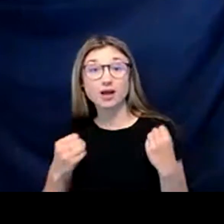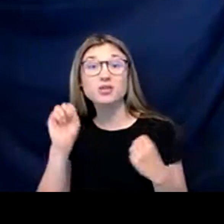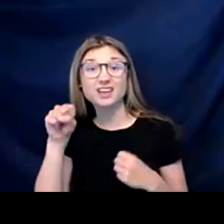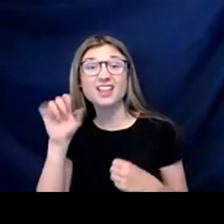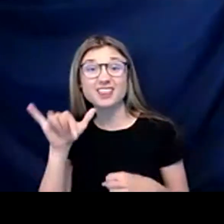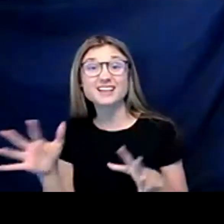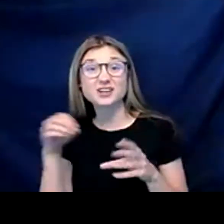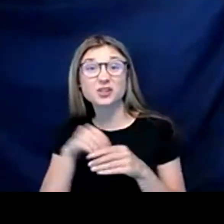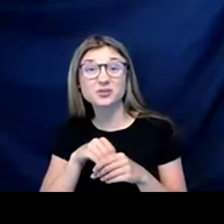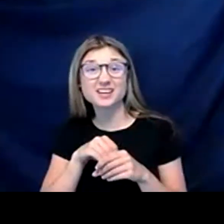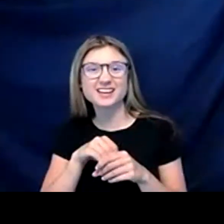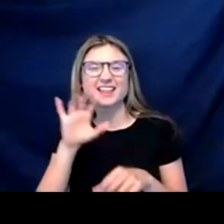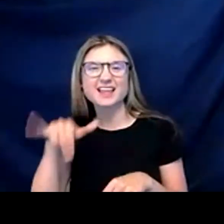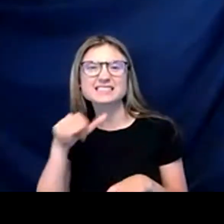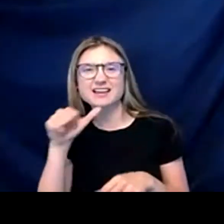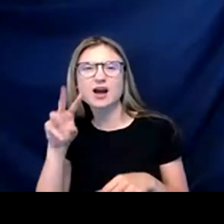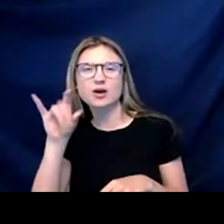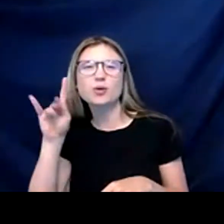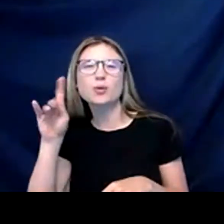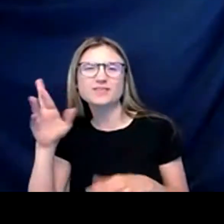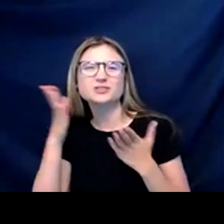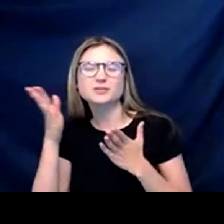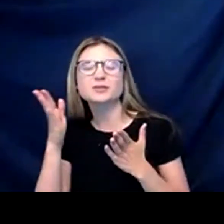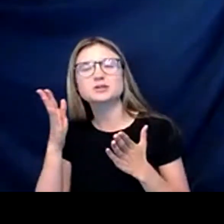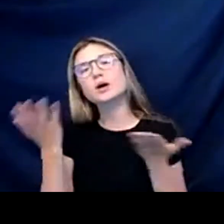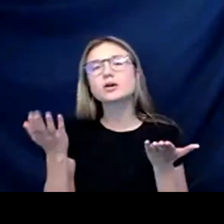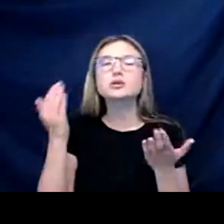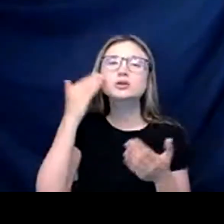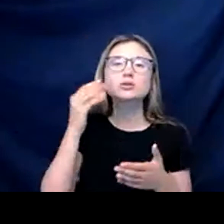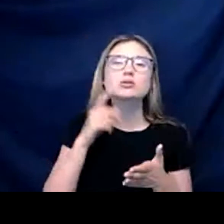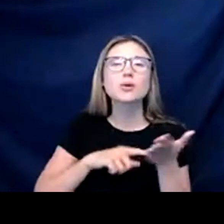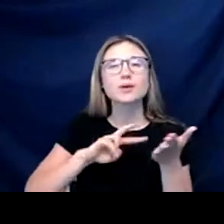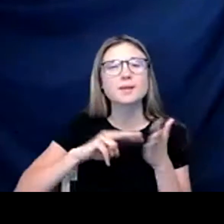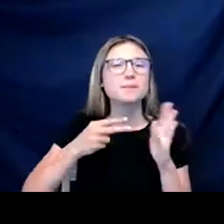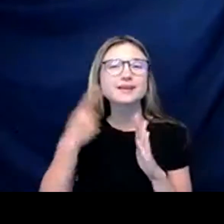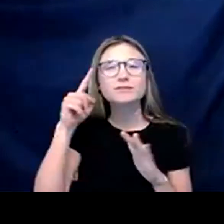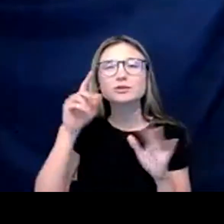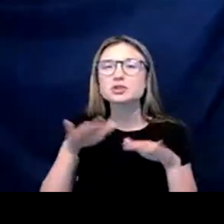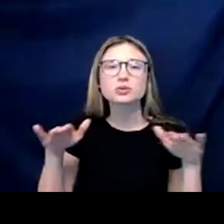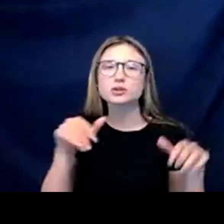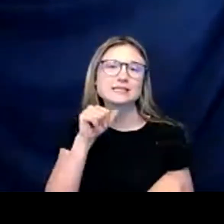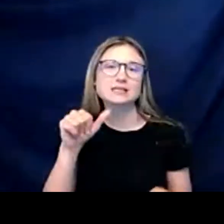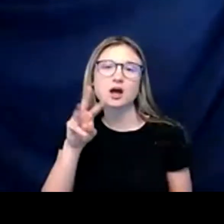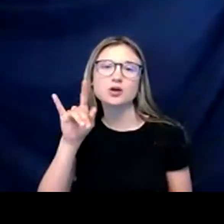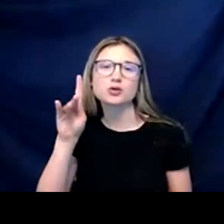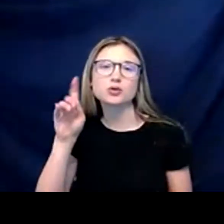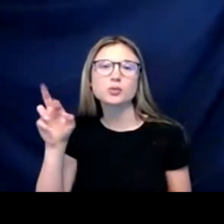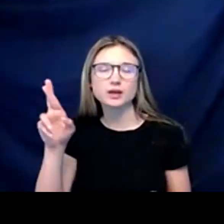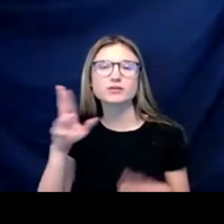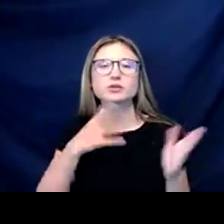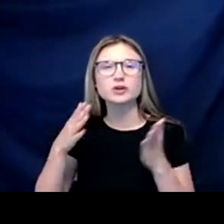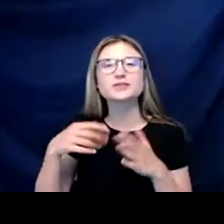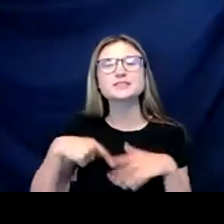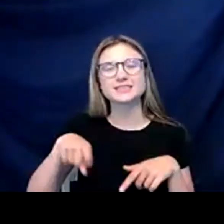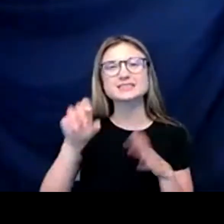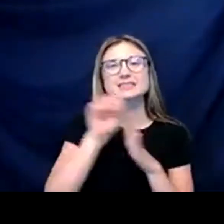waiver service. Well, you know what I mean. For kids, it's not a waiver service, but it's a state plan service generally. So that's a